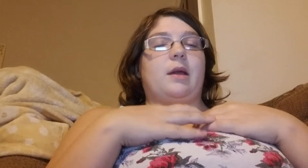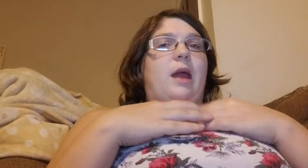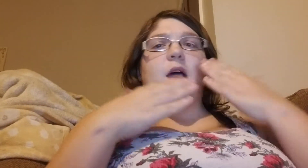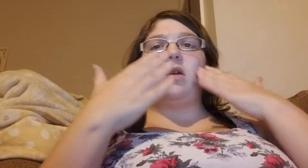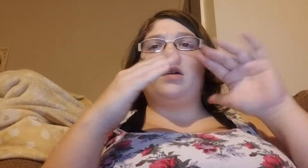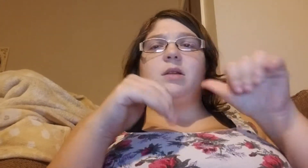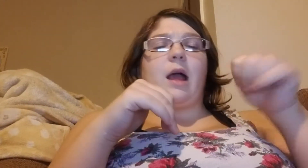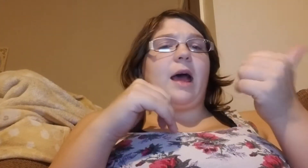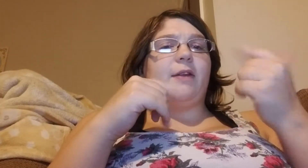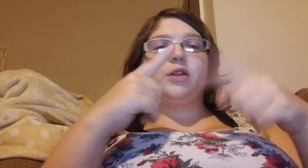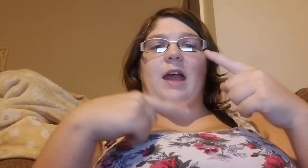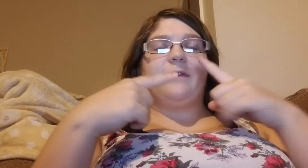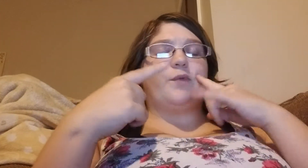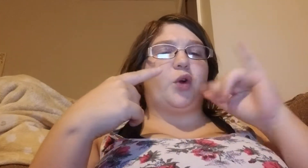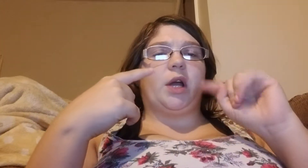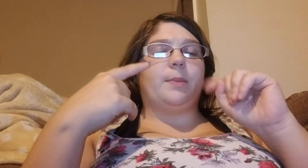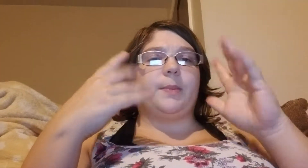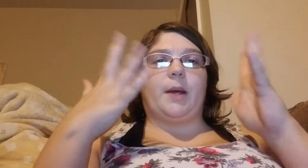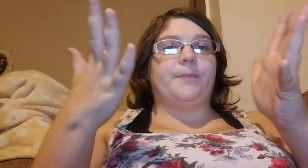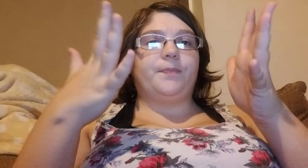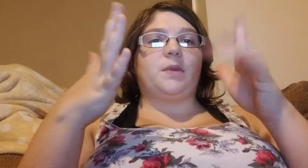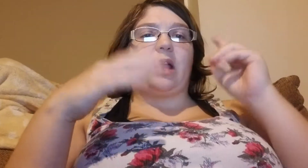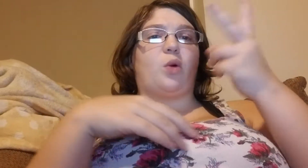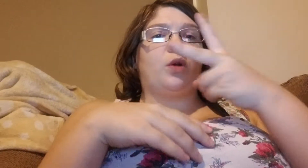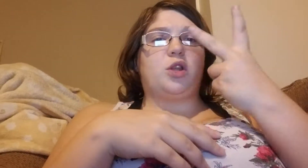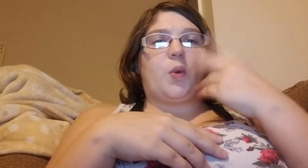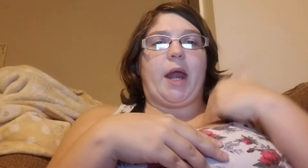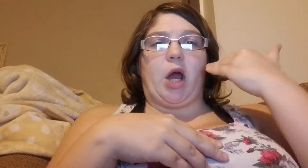I don't know the other sign for it, but that's the only two I know.